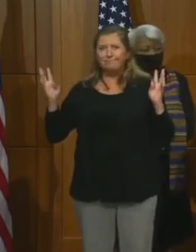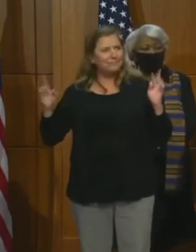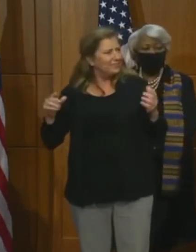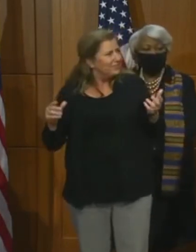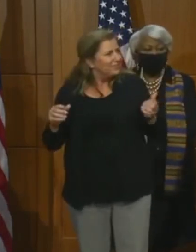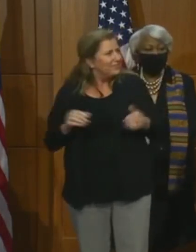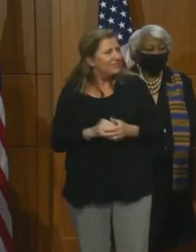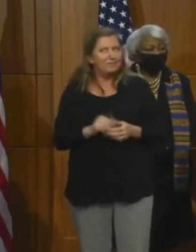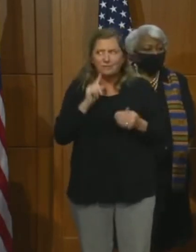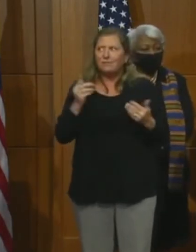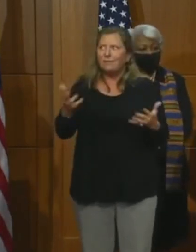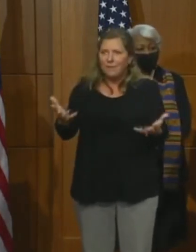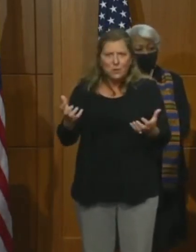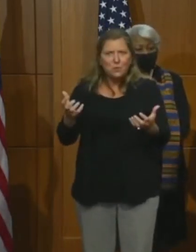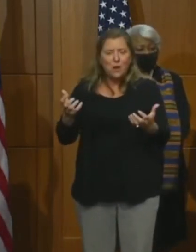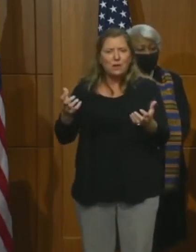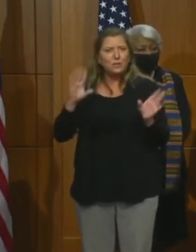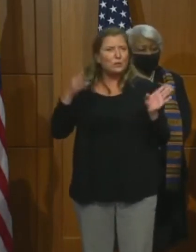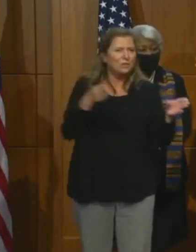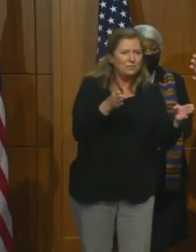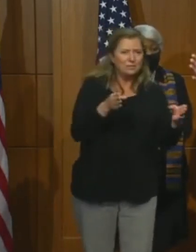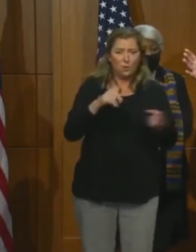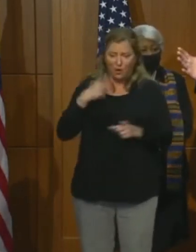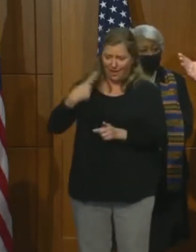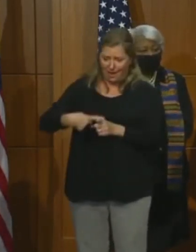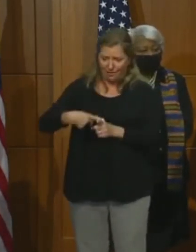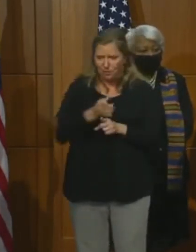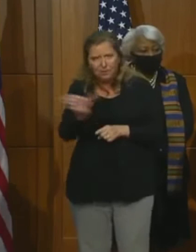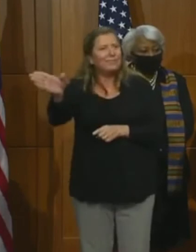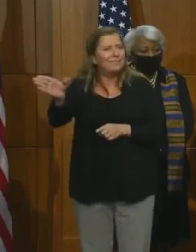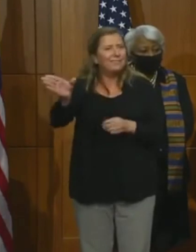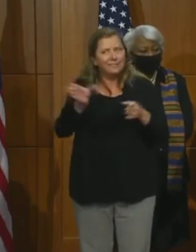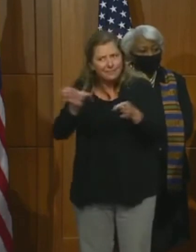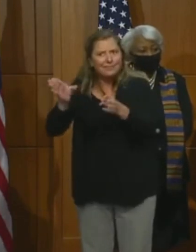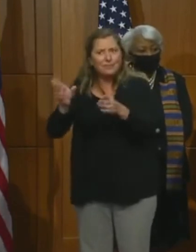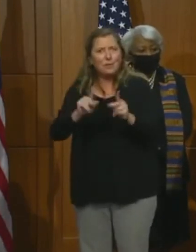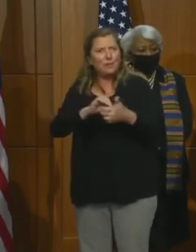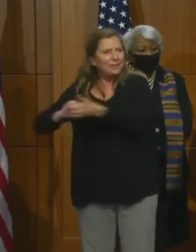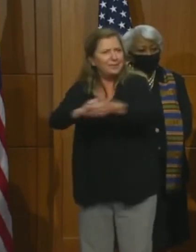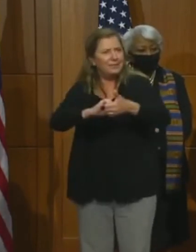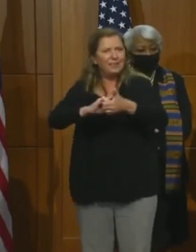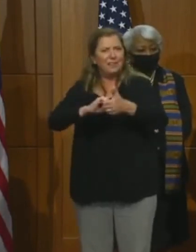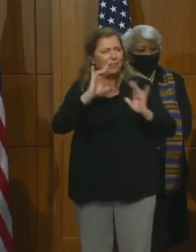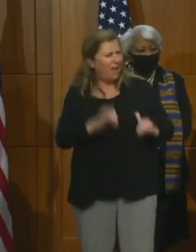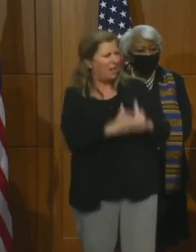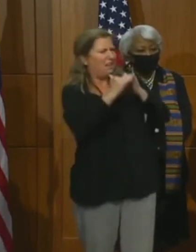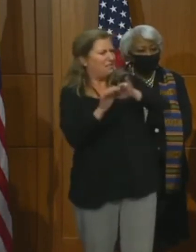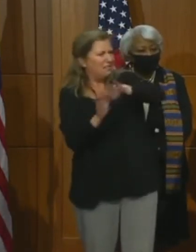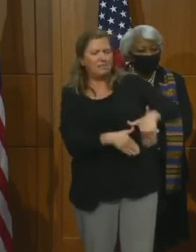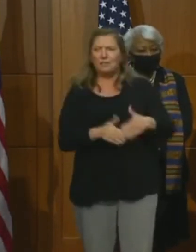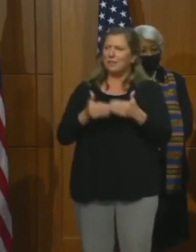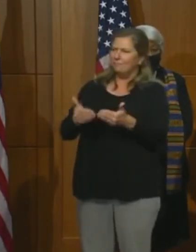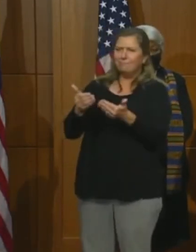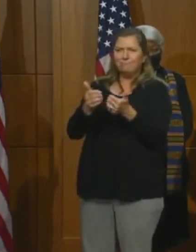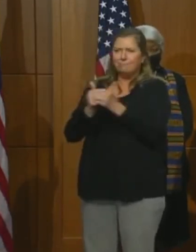really want to take that turn at that intersection and bring people together to stop the divisiveness and make